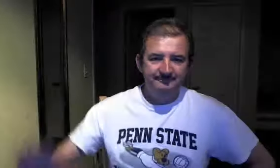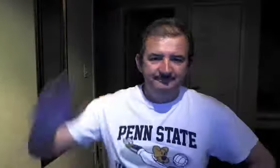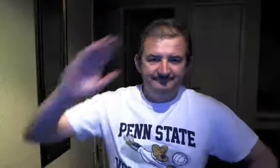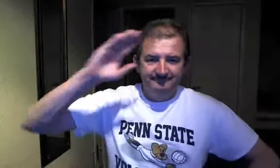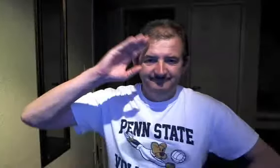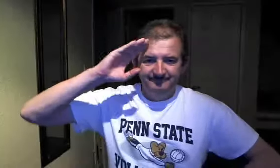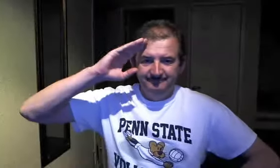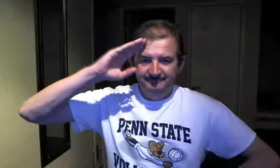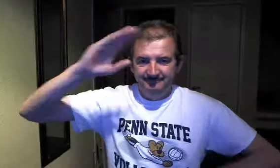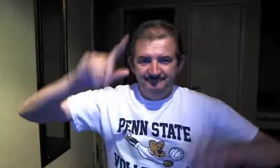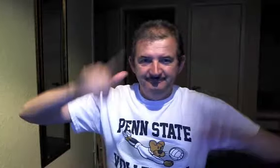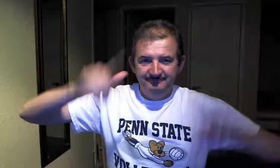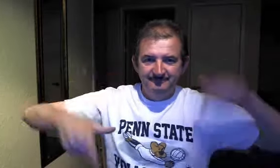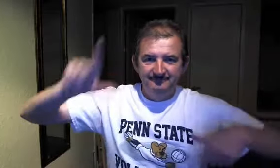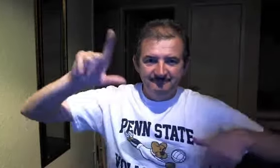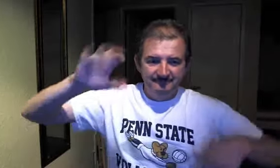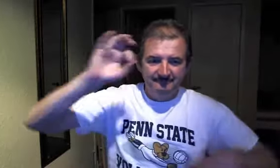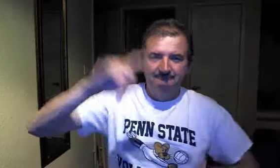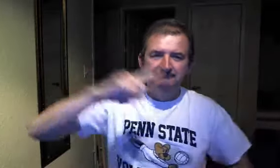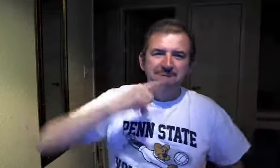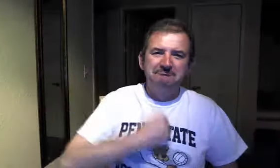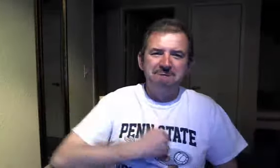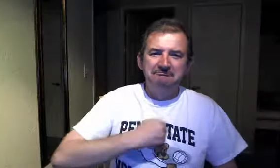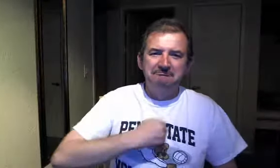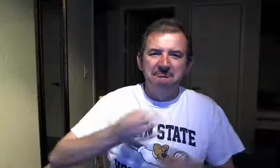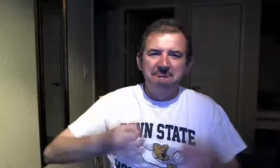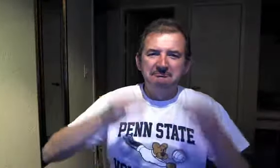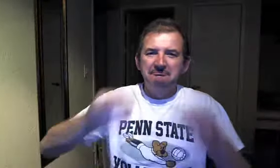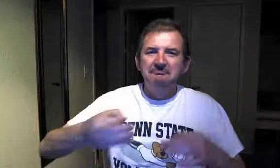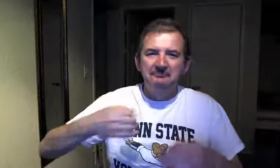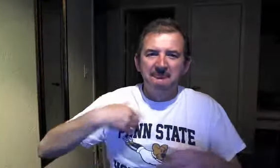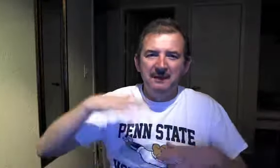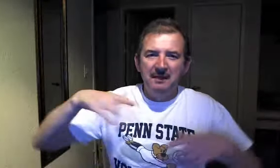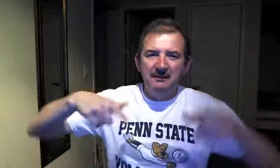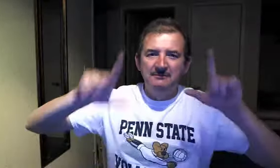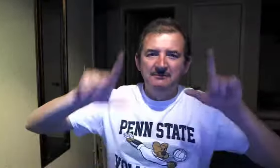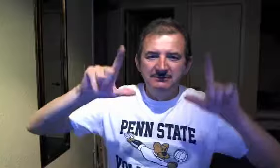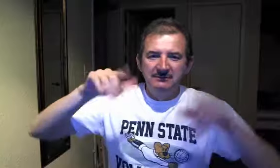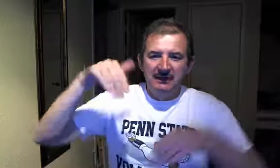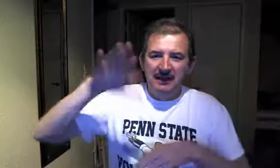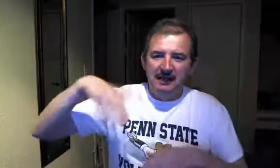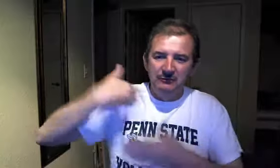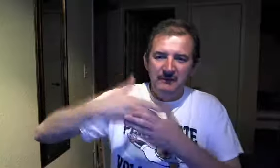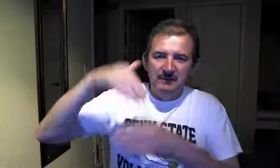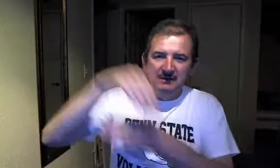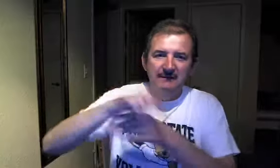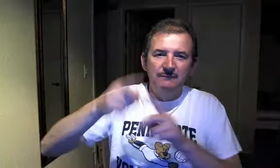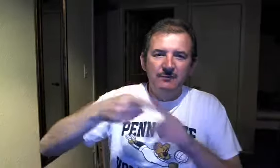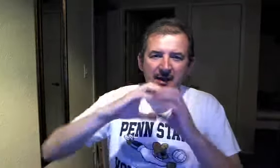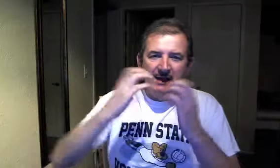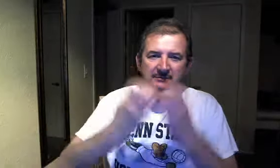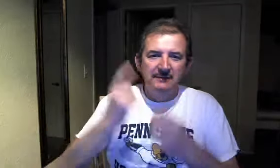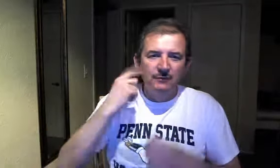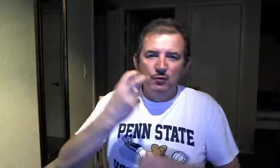It's upside down, a nine. It's a magic trick you should be. All right. Running. So, we ended up with nervous,